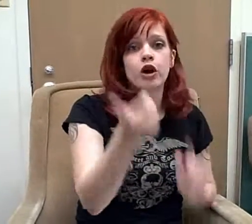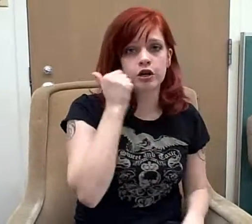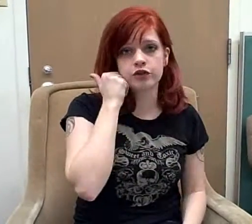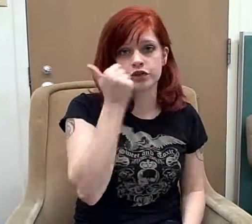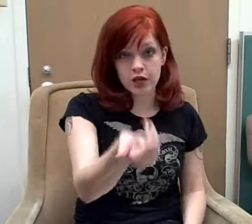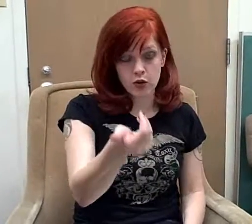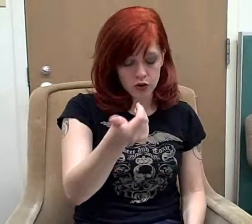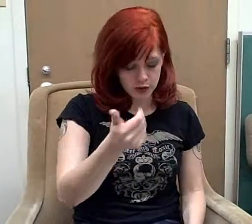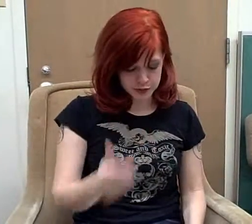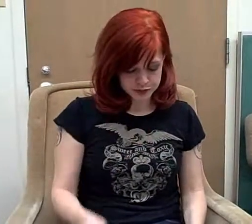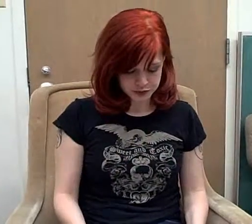hard if you're saying whore.